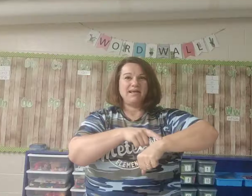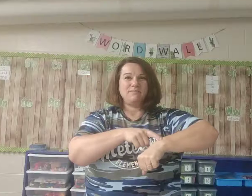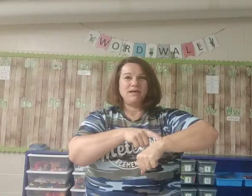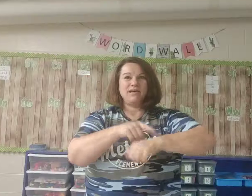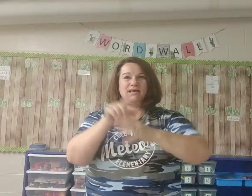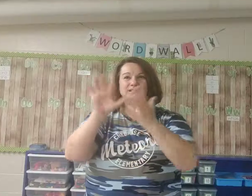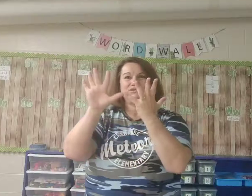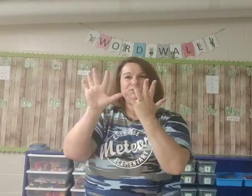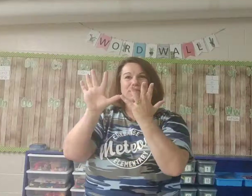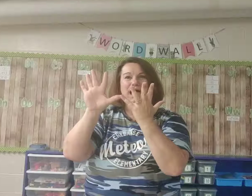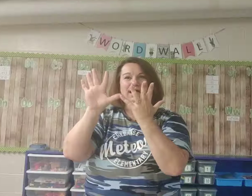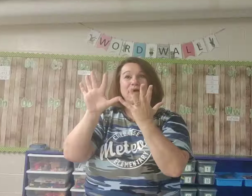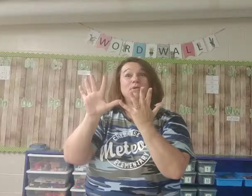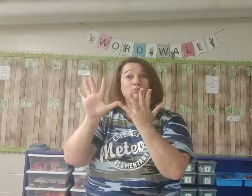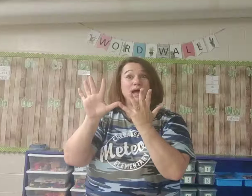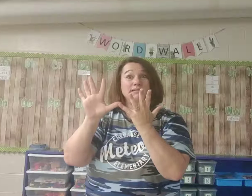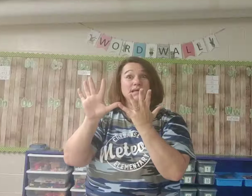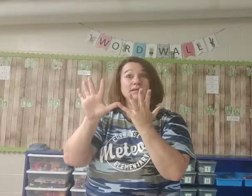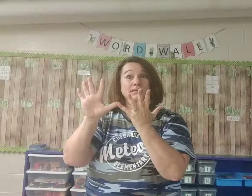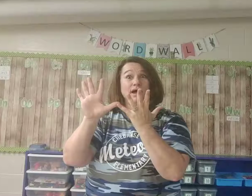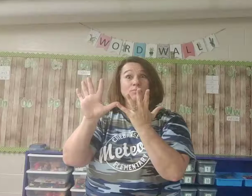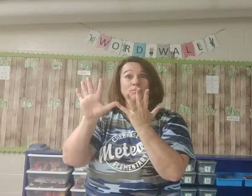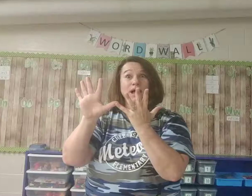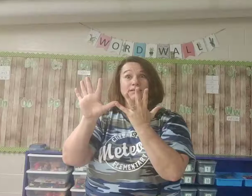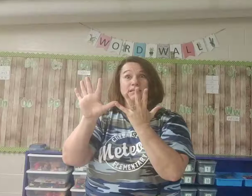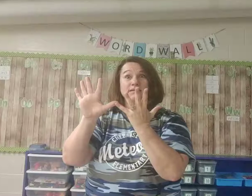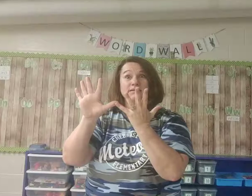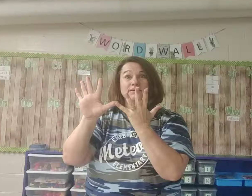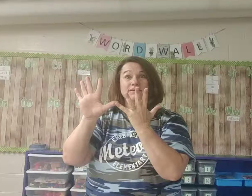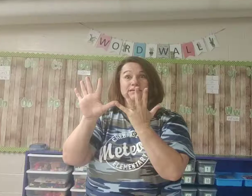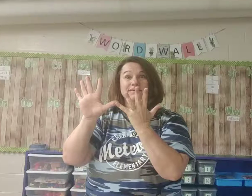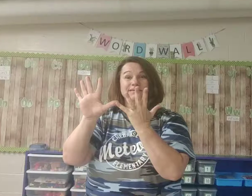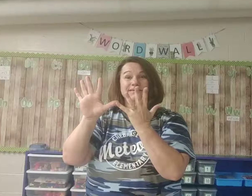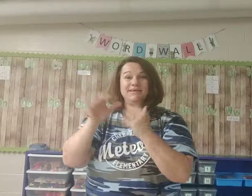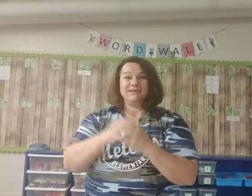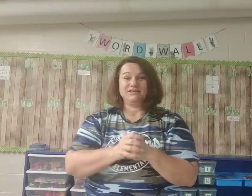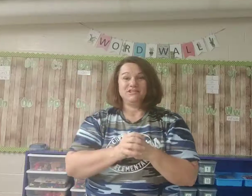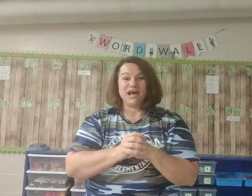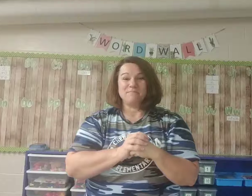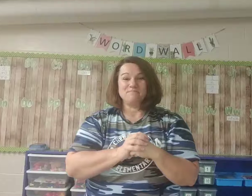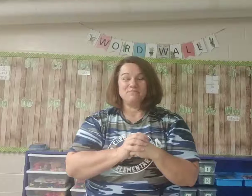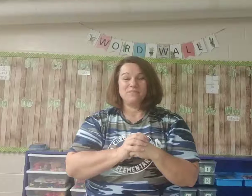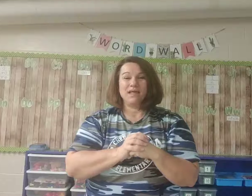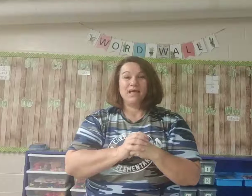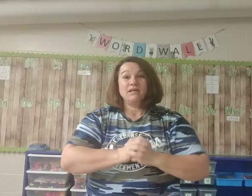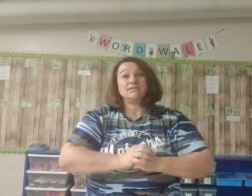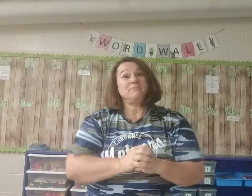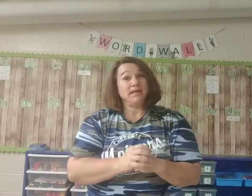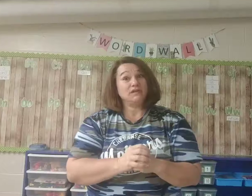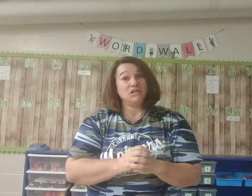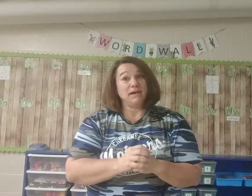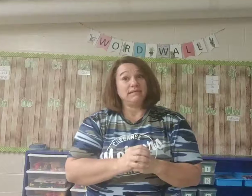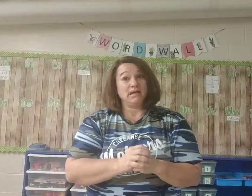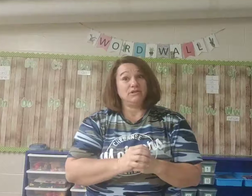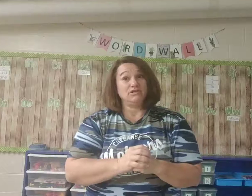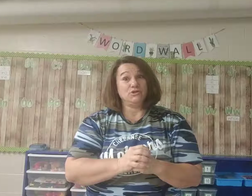Time to line up. Are you practicing? I hope you're practicing. Good job. Something else she might tell you to do